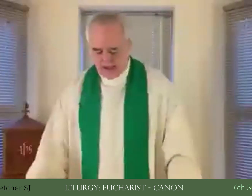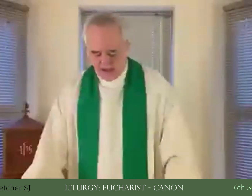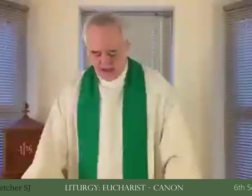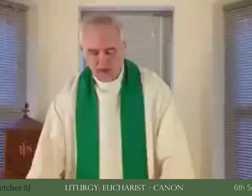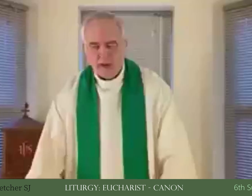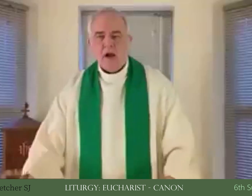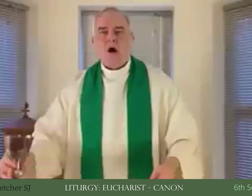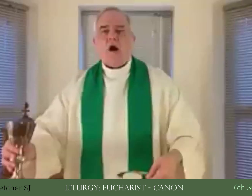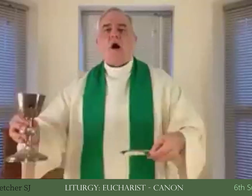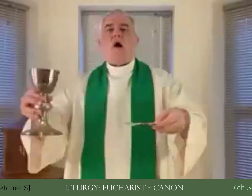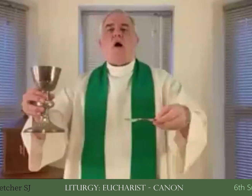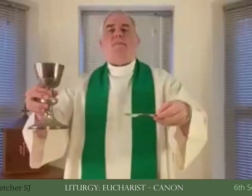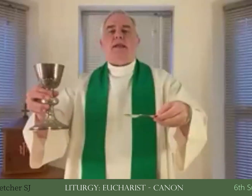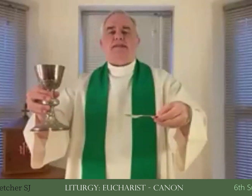ever. Amen.